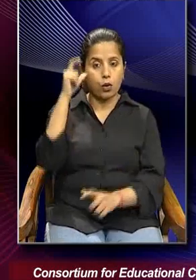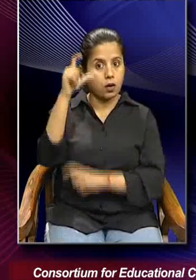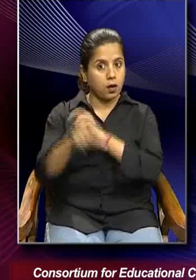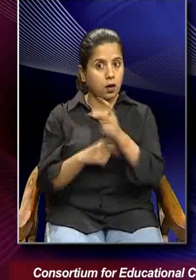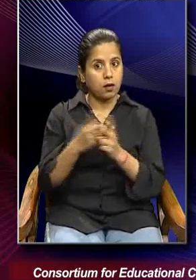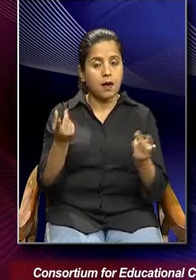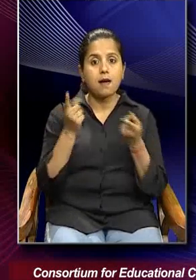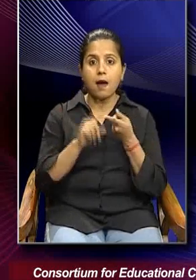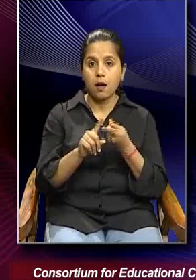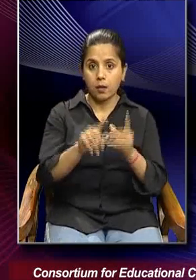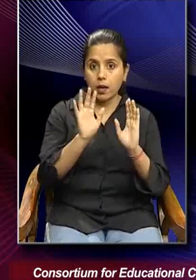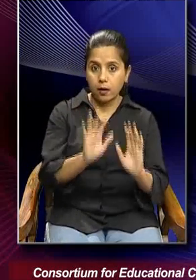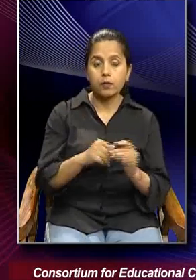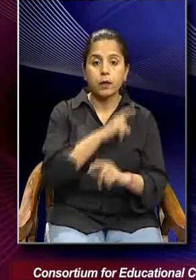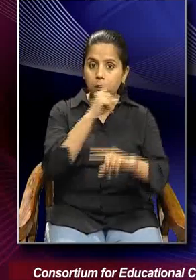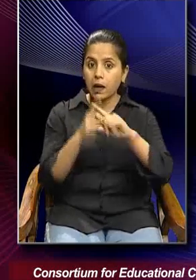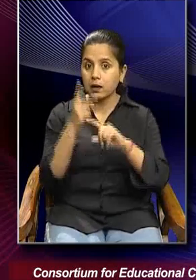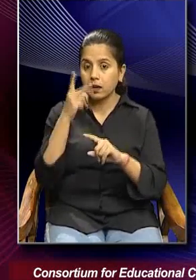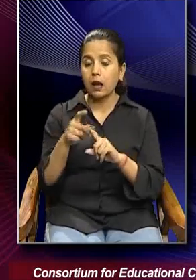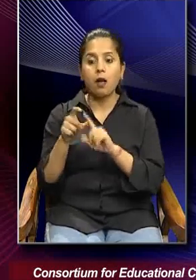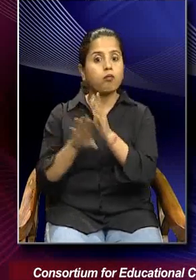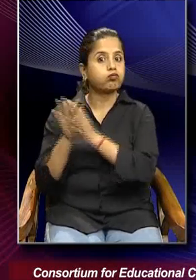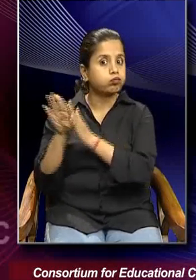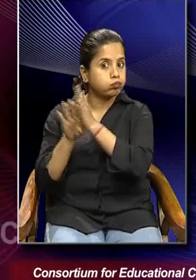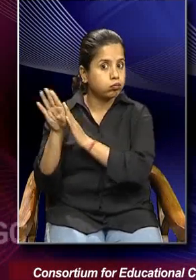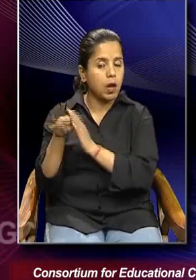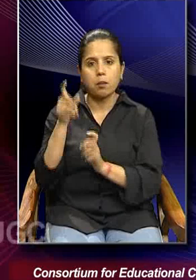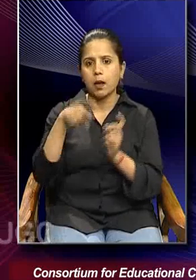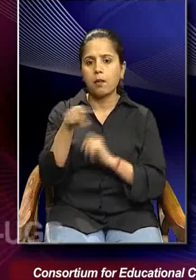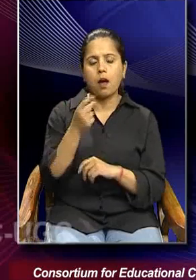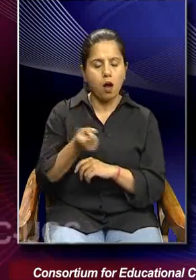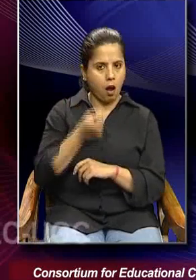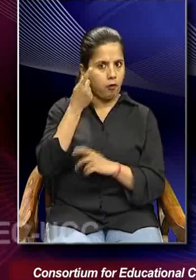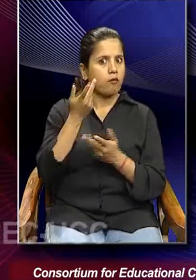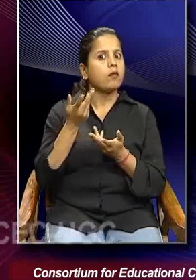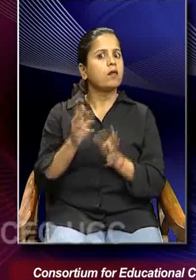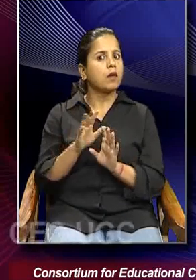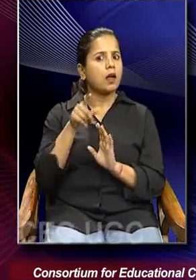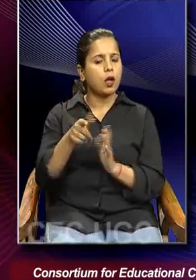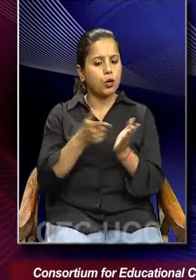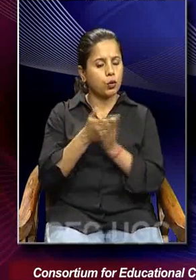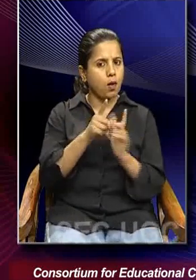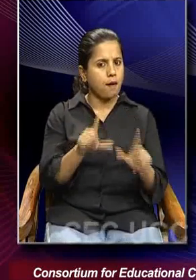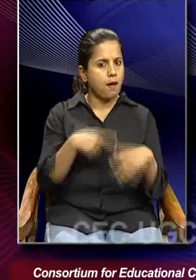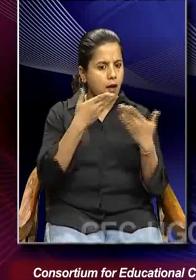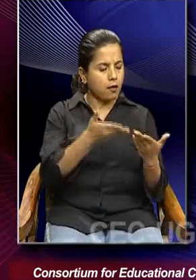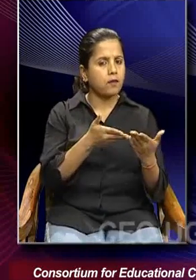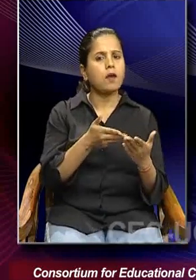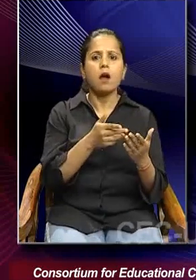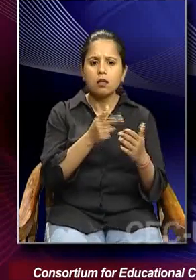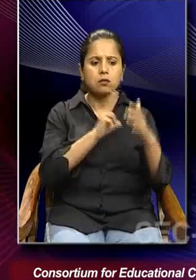was happening along with the process of development, people realized that rural life or village